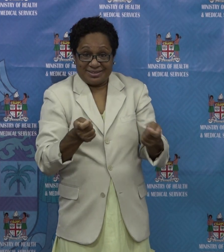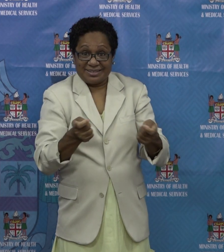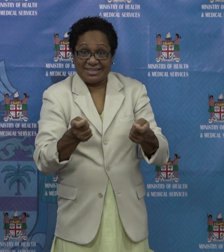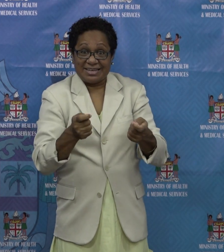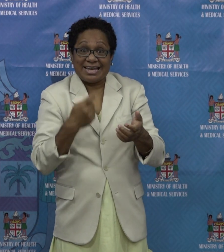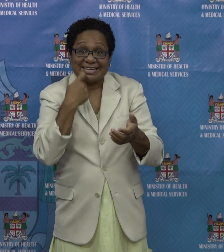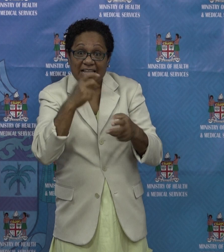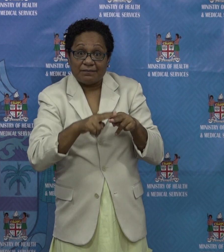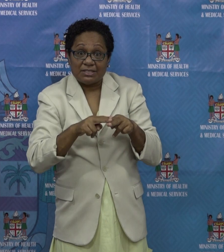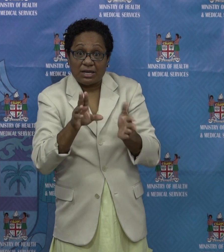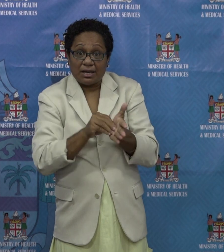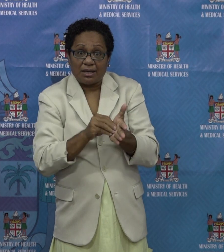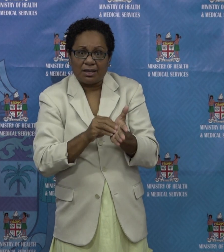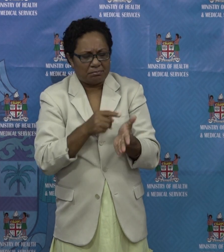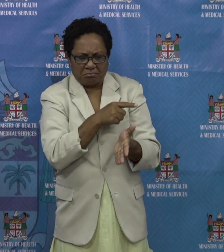any glitch.